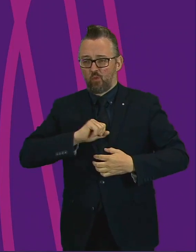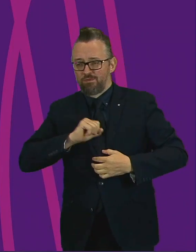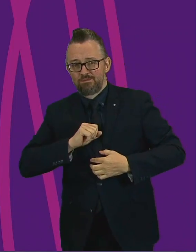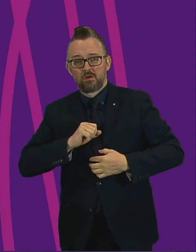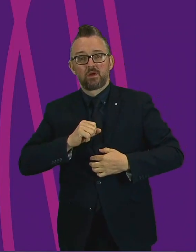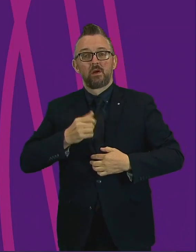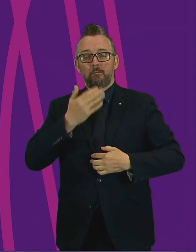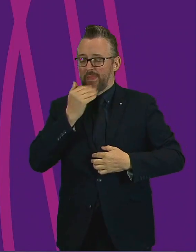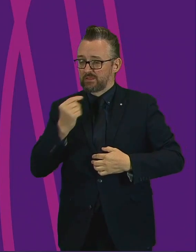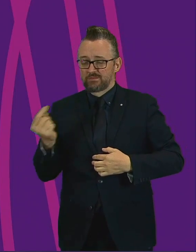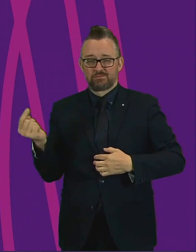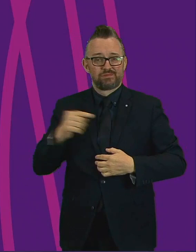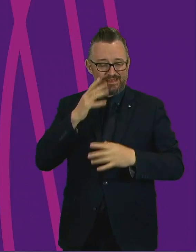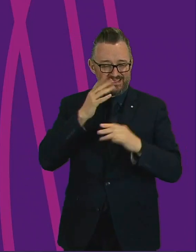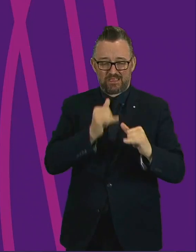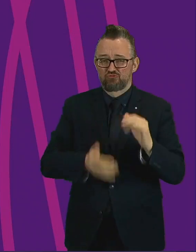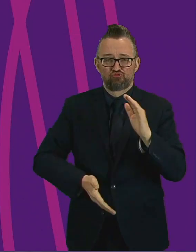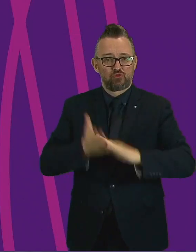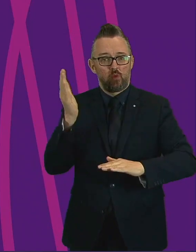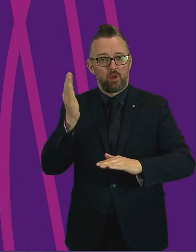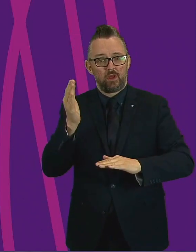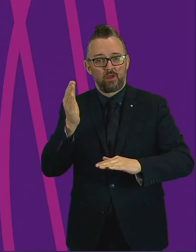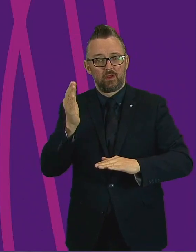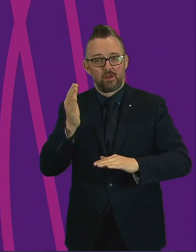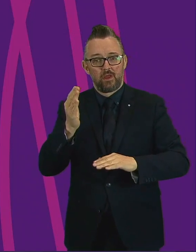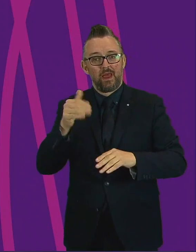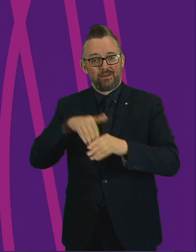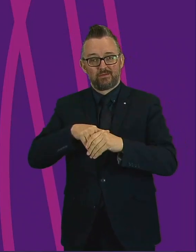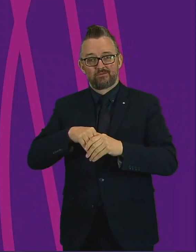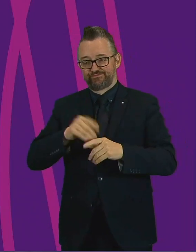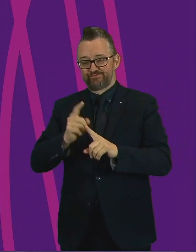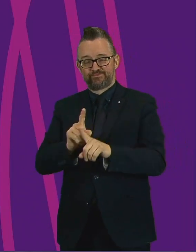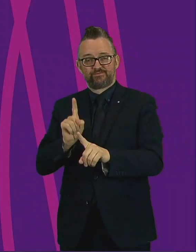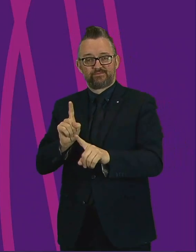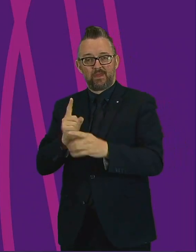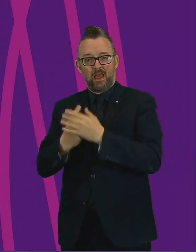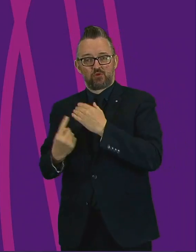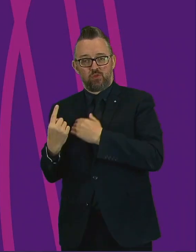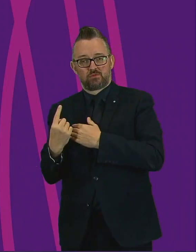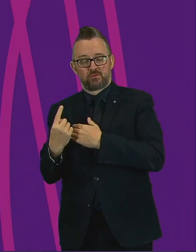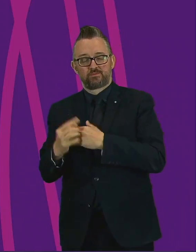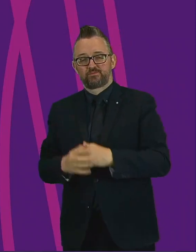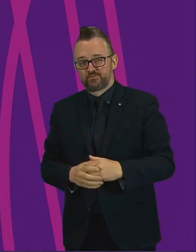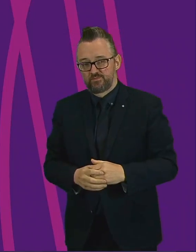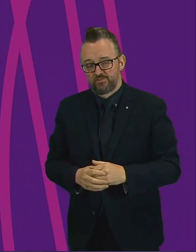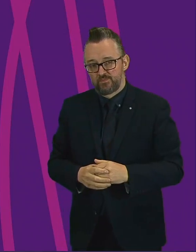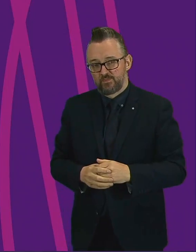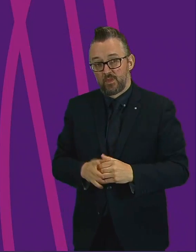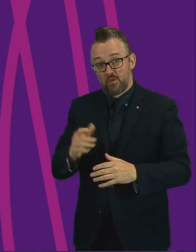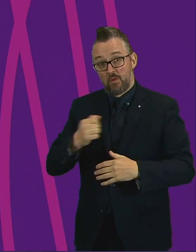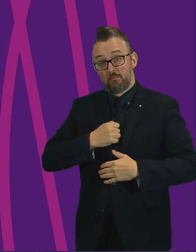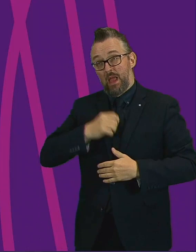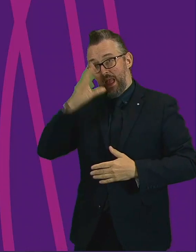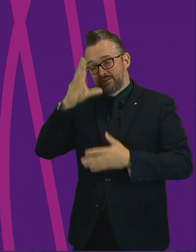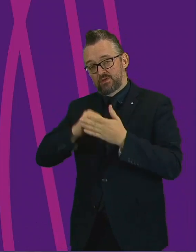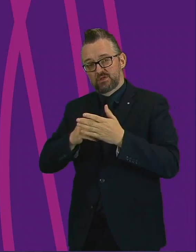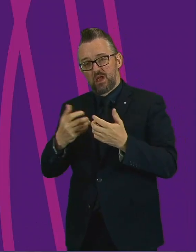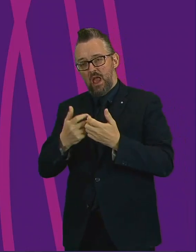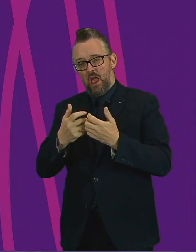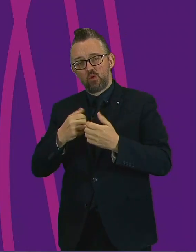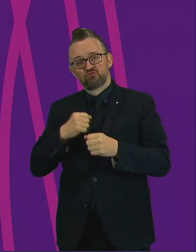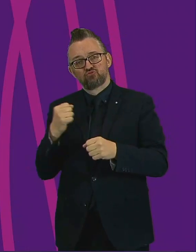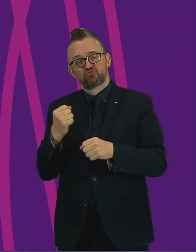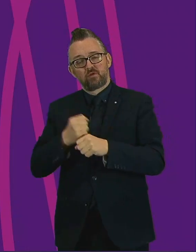following advice on self-isolation. In my anecdotal experience, but also in terms of the monitoring that the Scottish